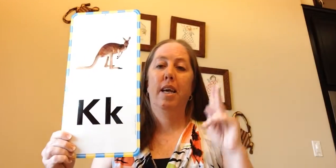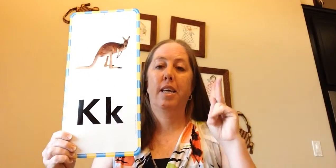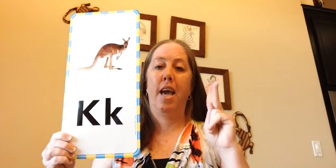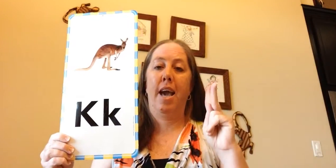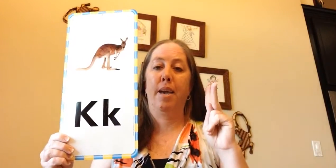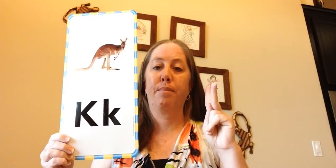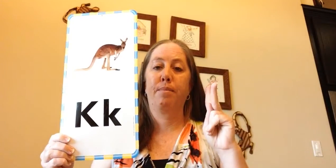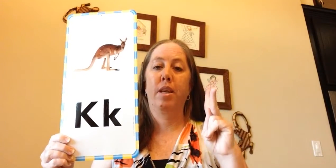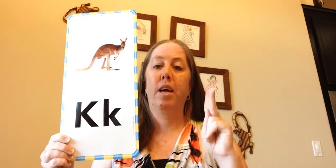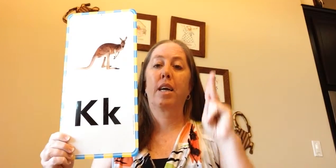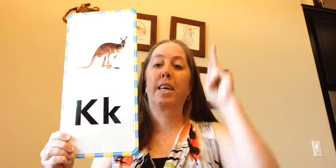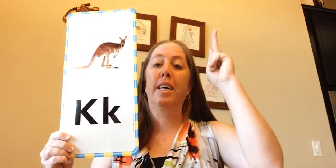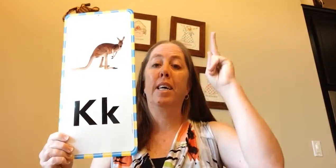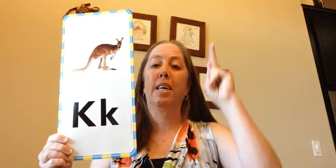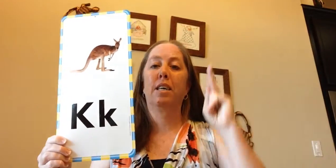K.